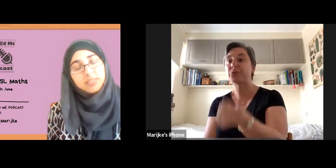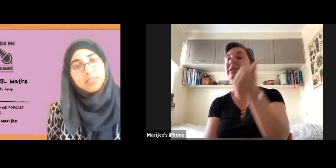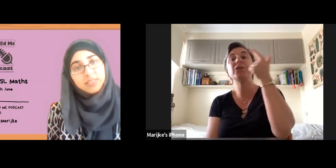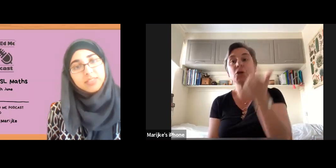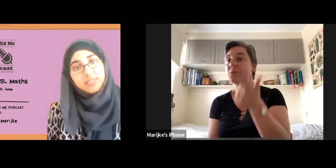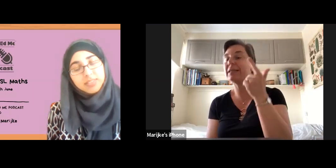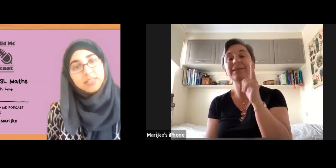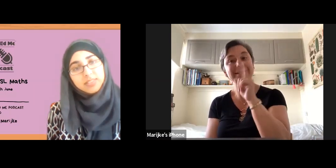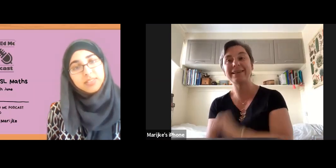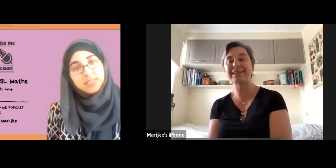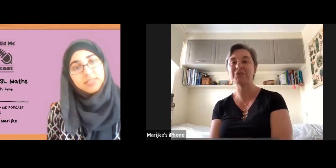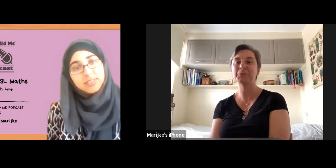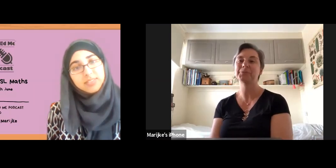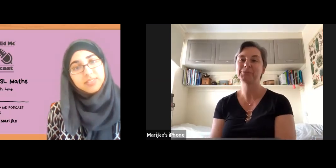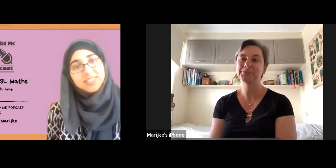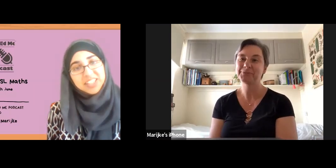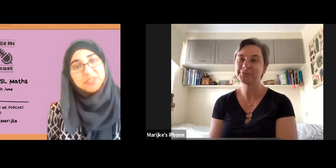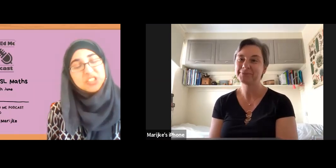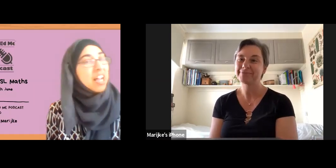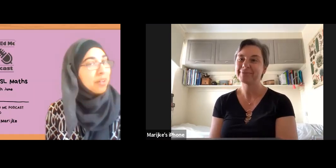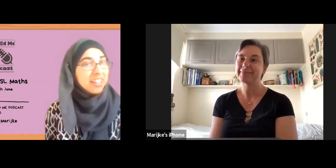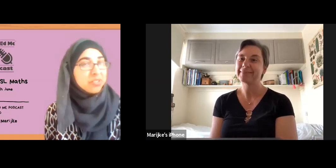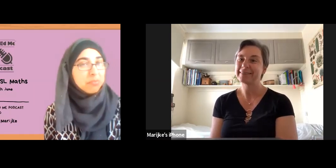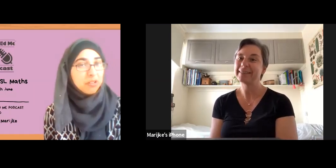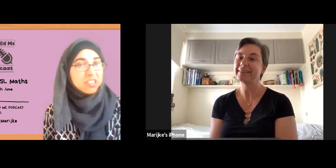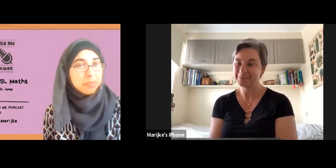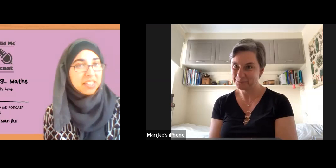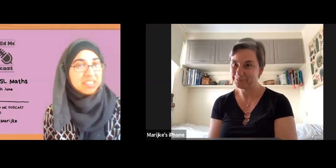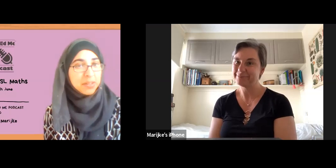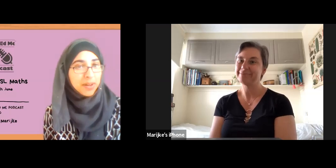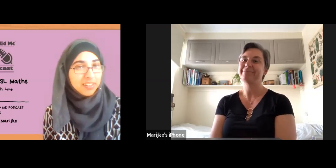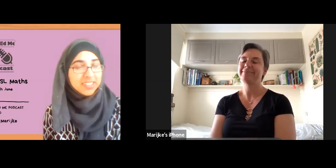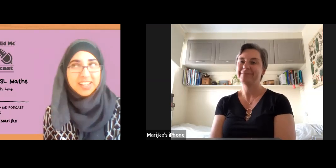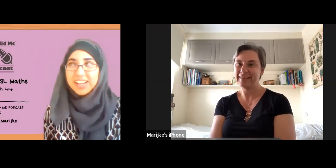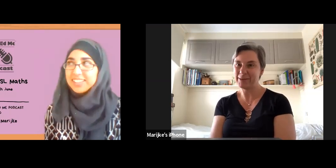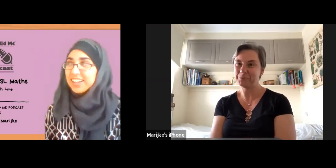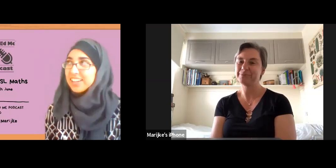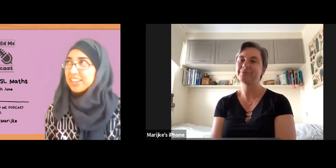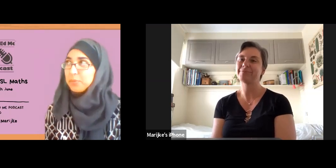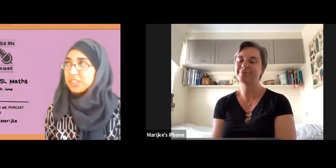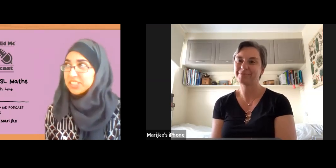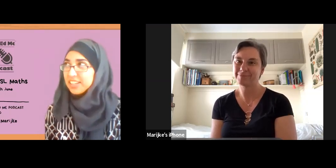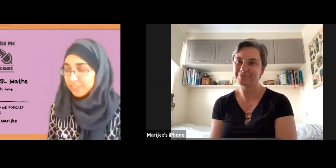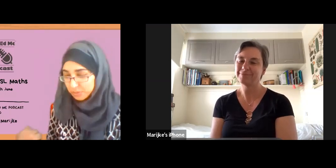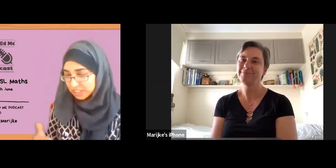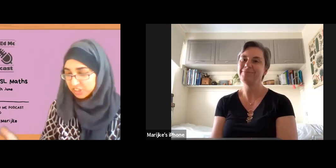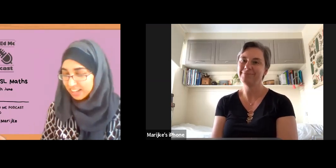literacy, numeracy until they're 7. Yeah, which is how it is in most other places in the world. Yeah. And yet we still, even though we start